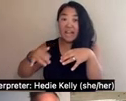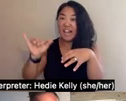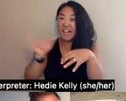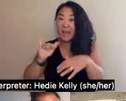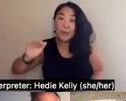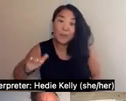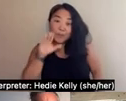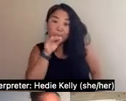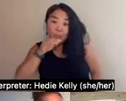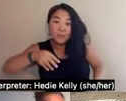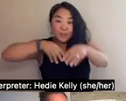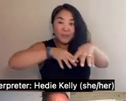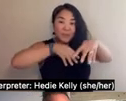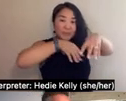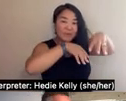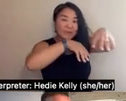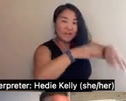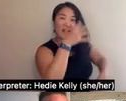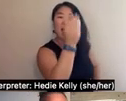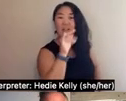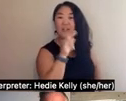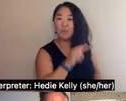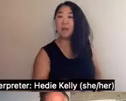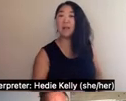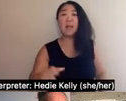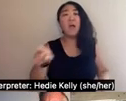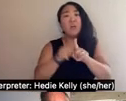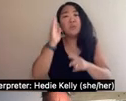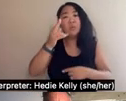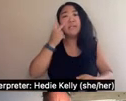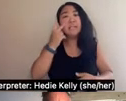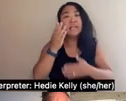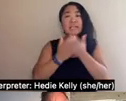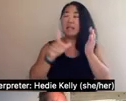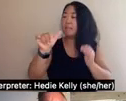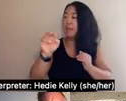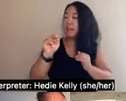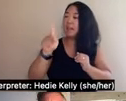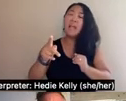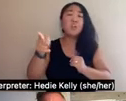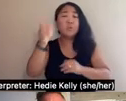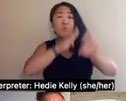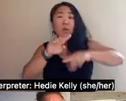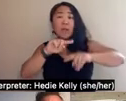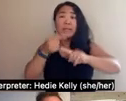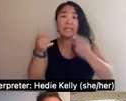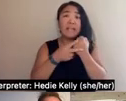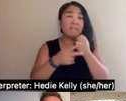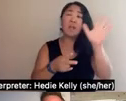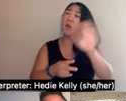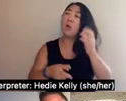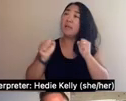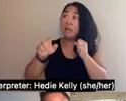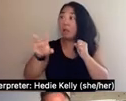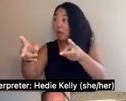airport on foot. By the way, you'll see that Megan's putting a bunch of links to some of these things in the chat. Don't worry about saving them all. If there's something that catches your eye, you can bookmark it for later.